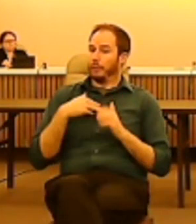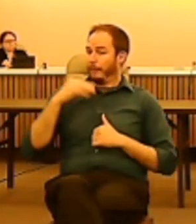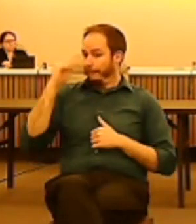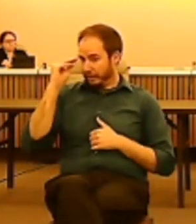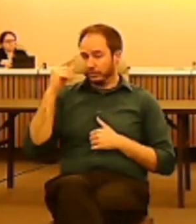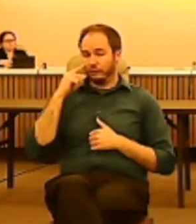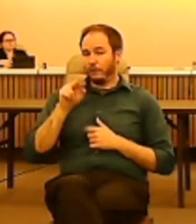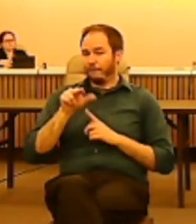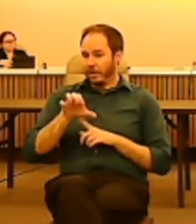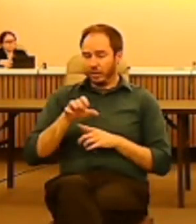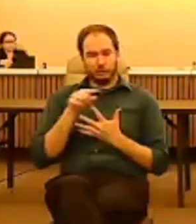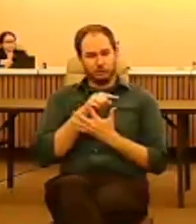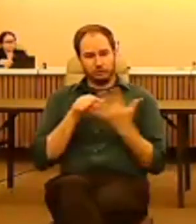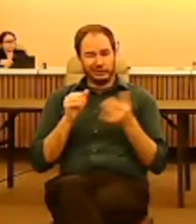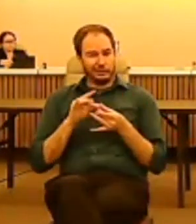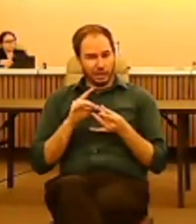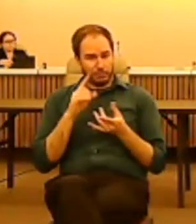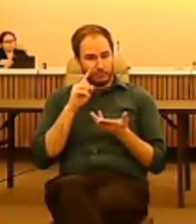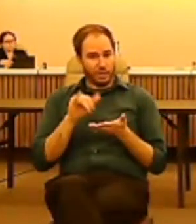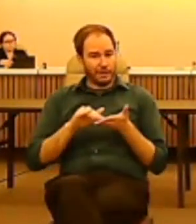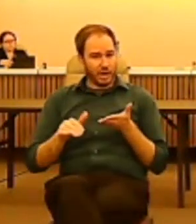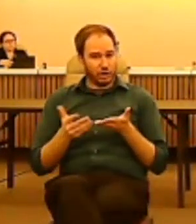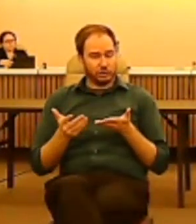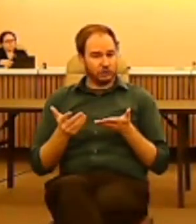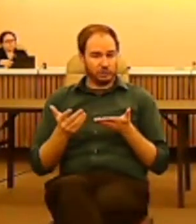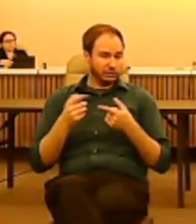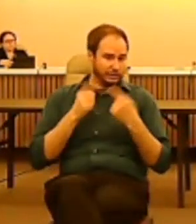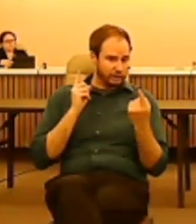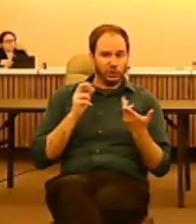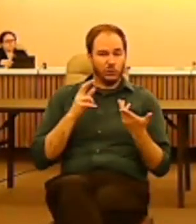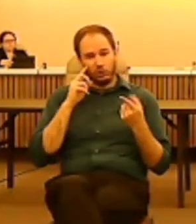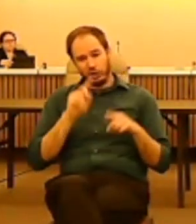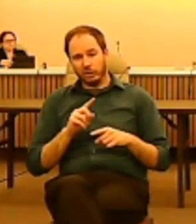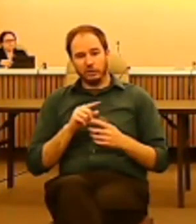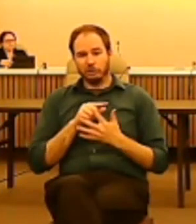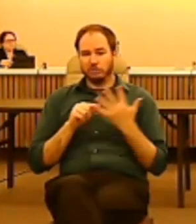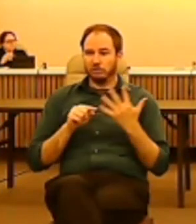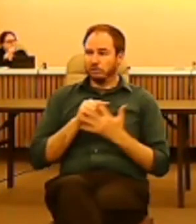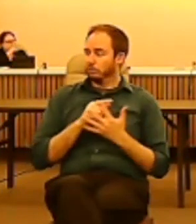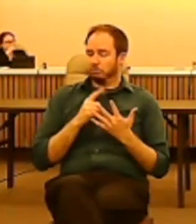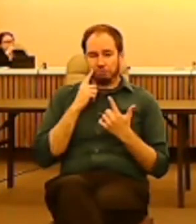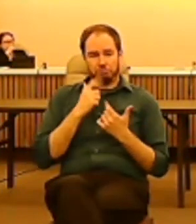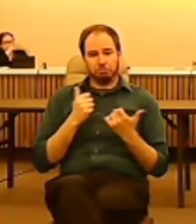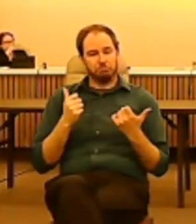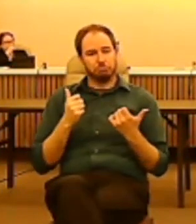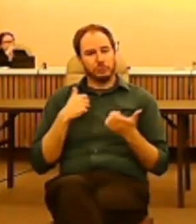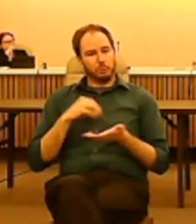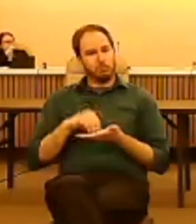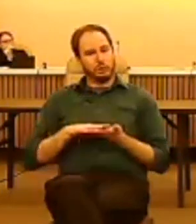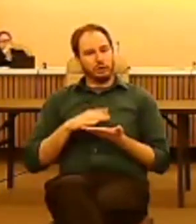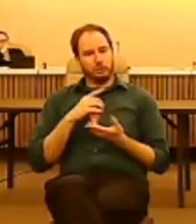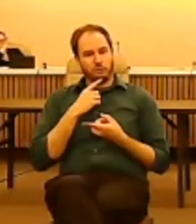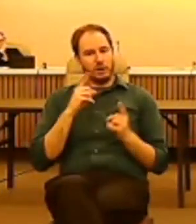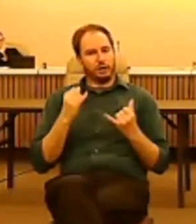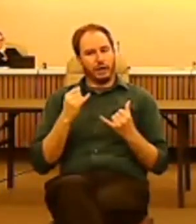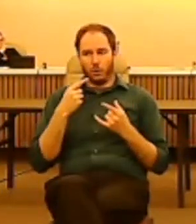far as the variance? I don't know if anybody else disagrees with that or agrees with that, you know, let's get it on the record now. So